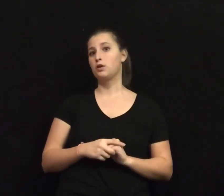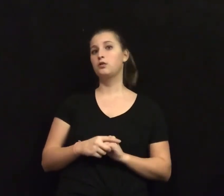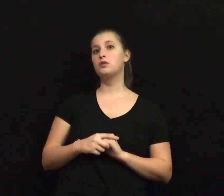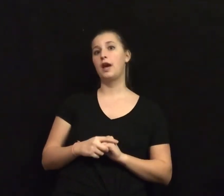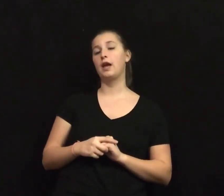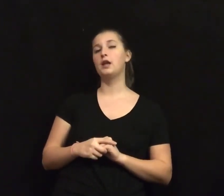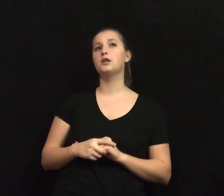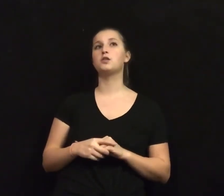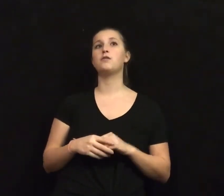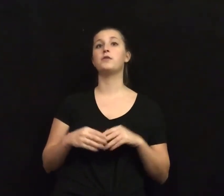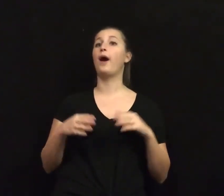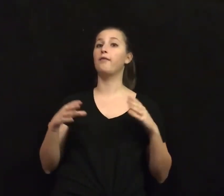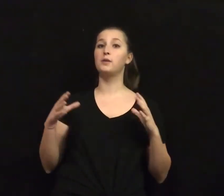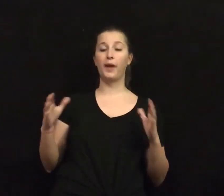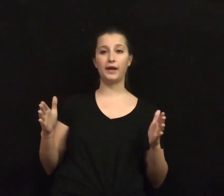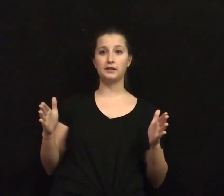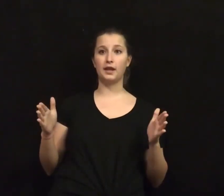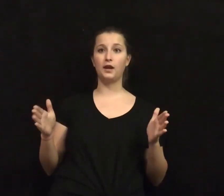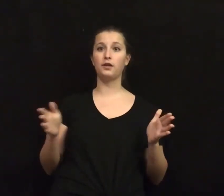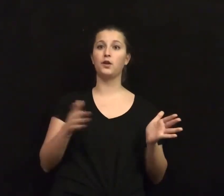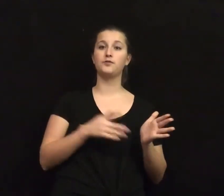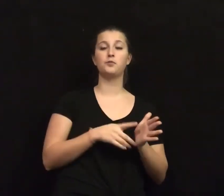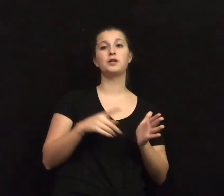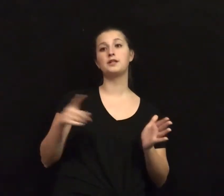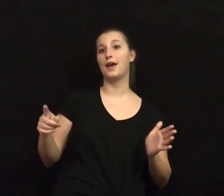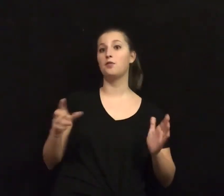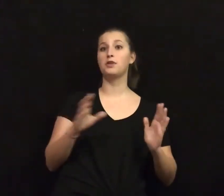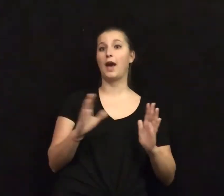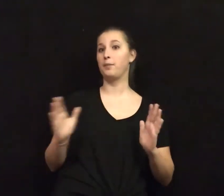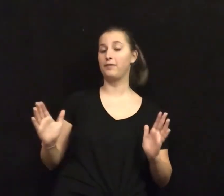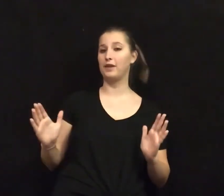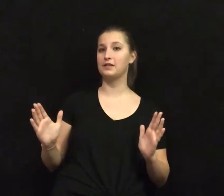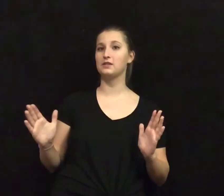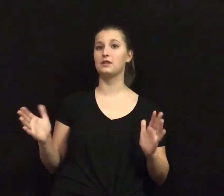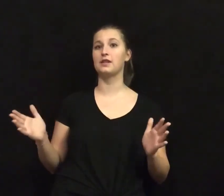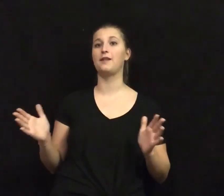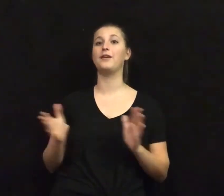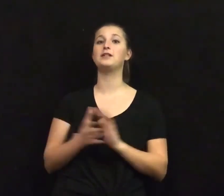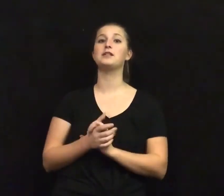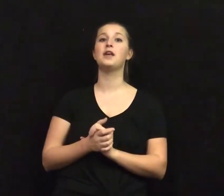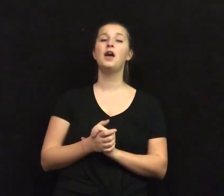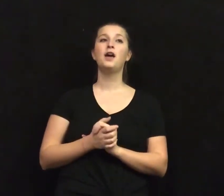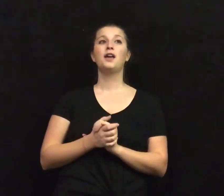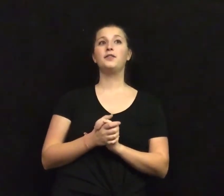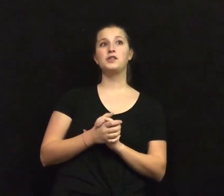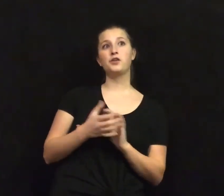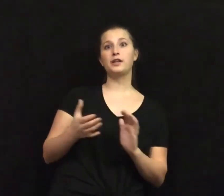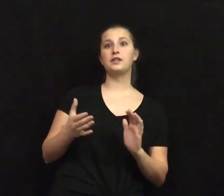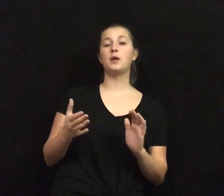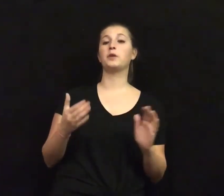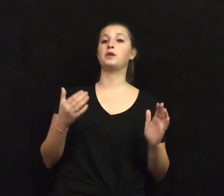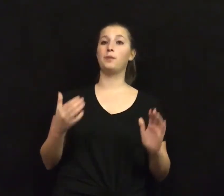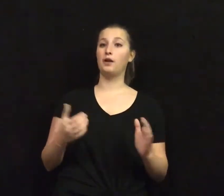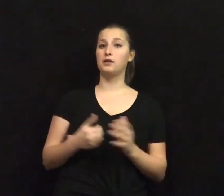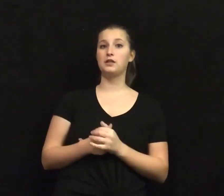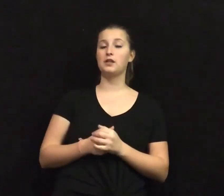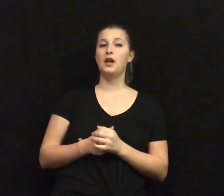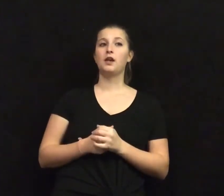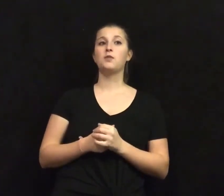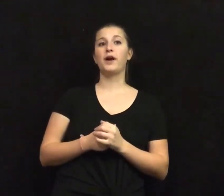through 10. So if you have the pain scale that goes from 1 to 10 with the happy faces and the sad faces, if you show that to them, the responses that you might